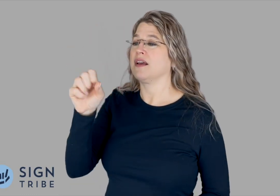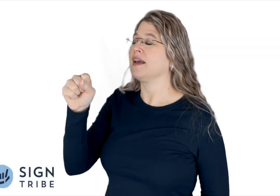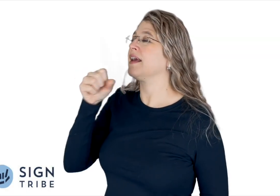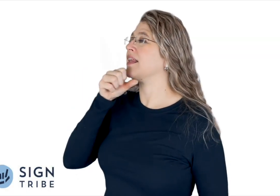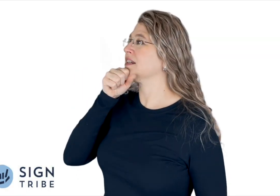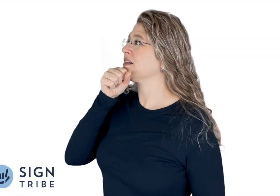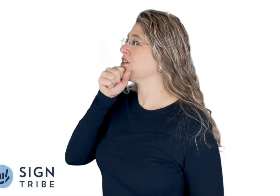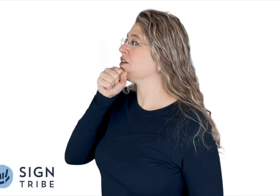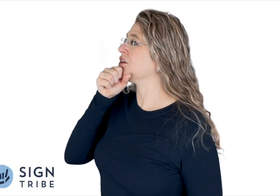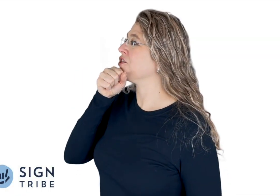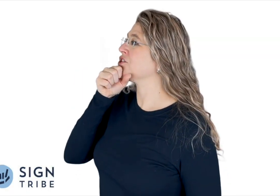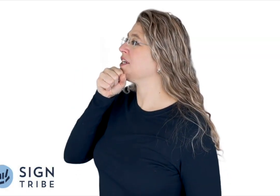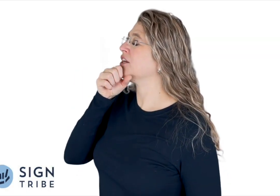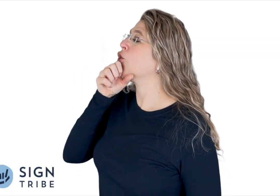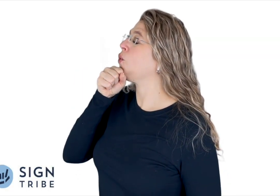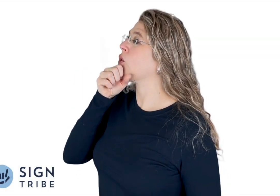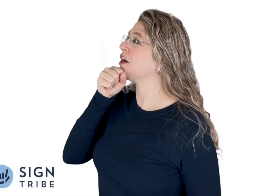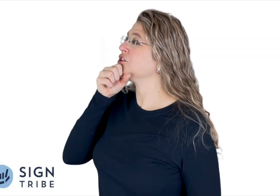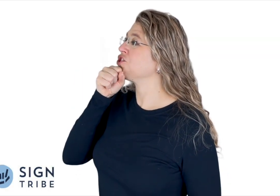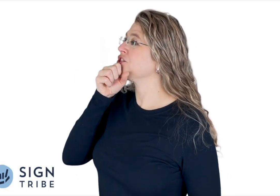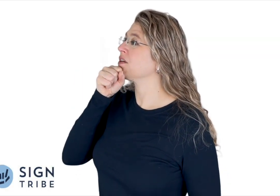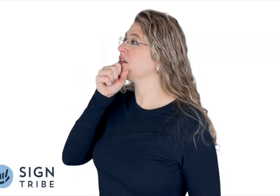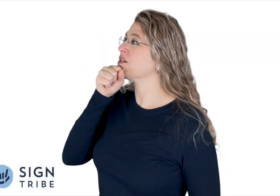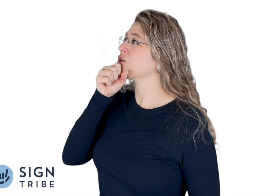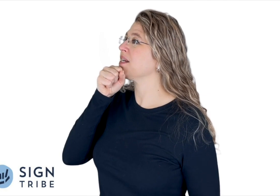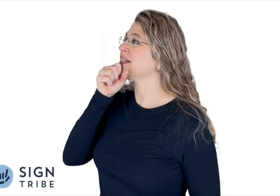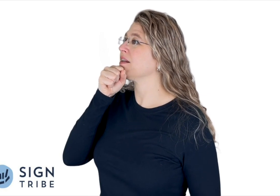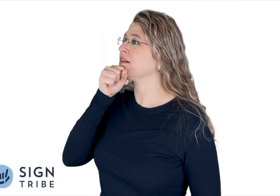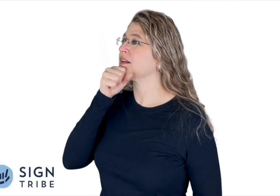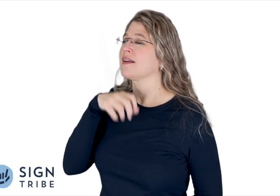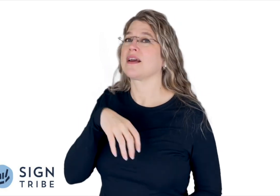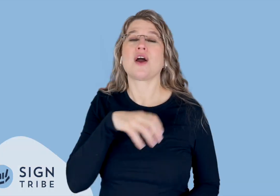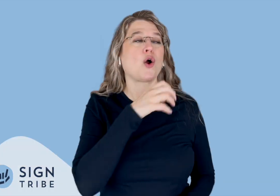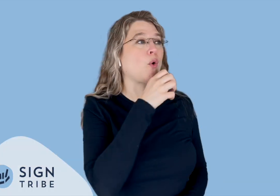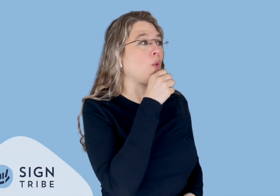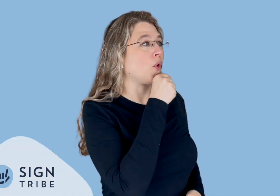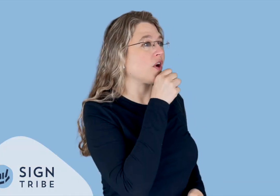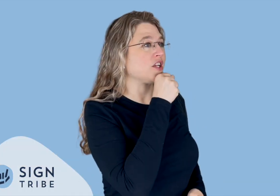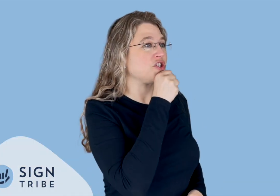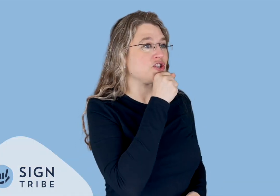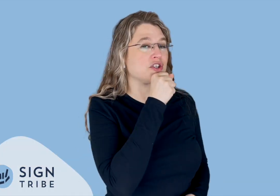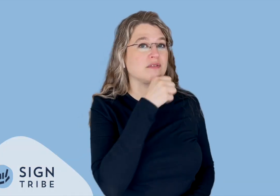and then on your chin, orange, squeeze it, orange.